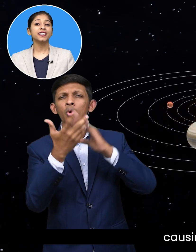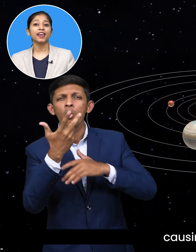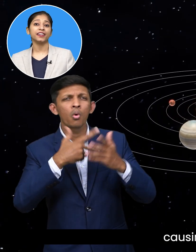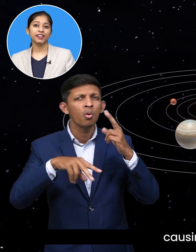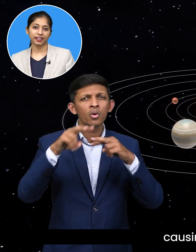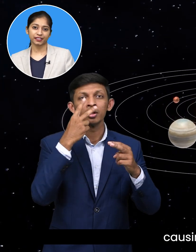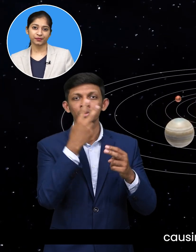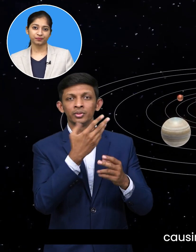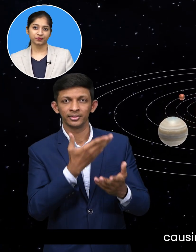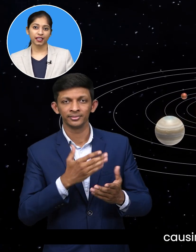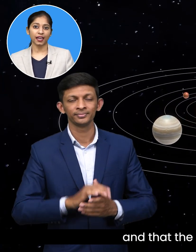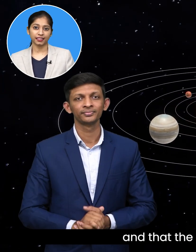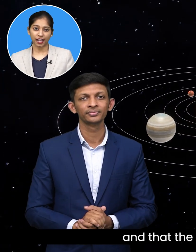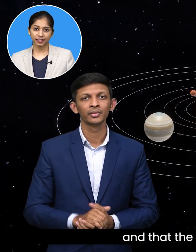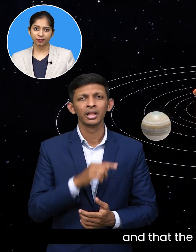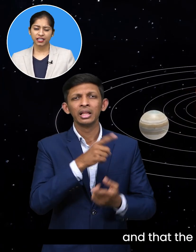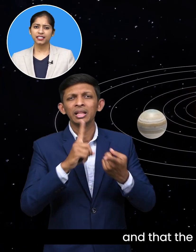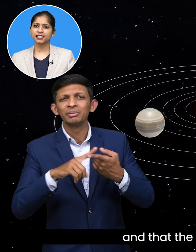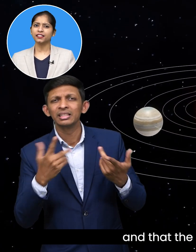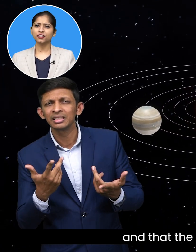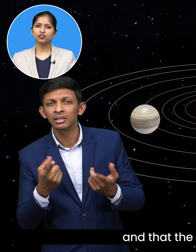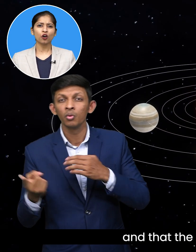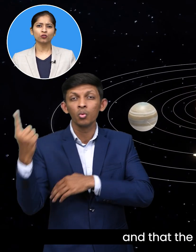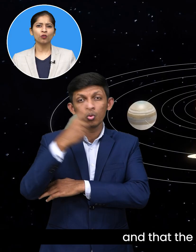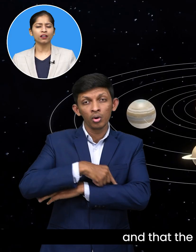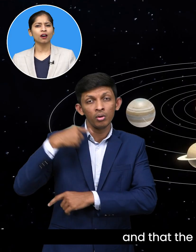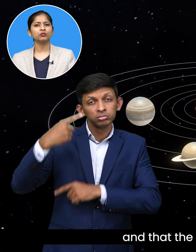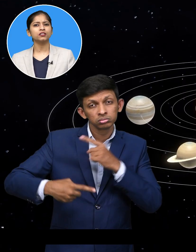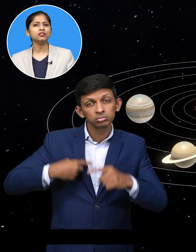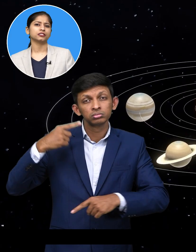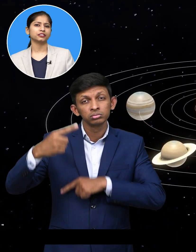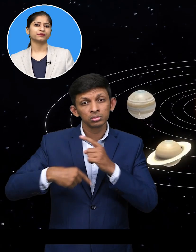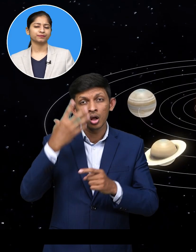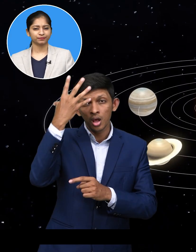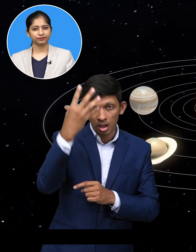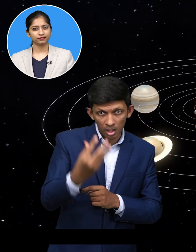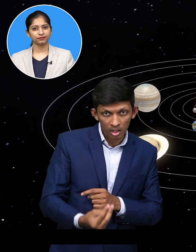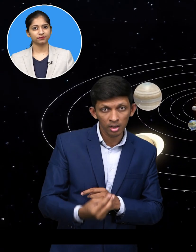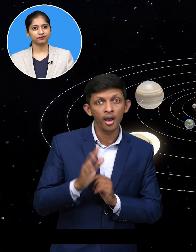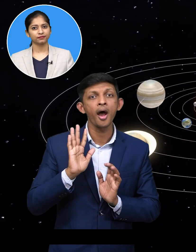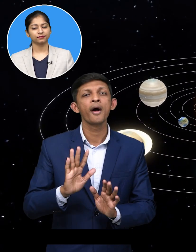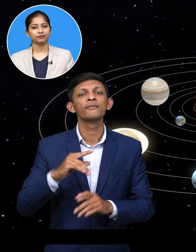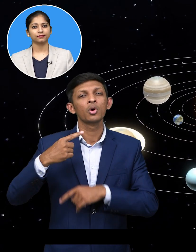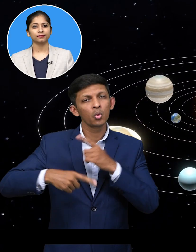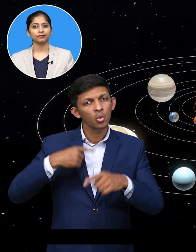causing day and night, and that the sun does not go around the earth.